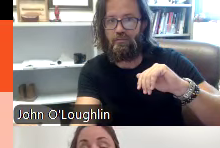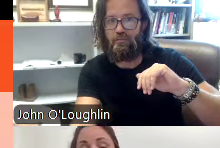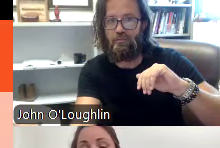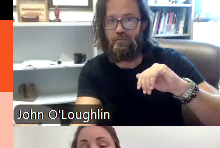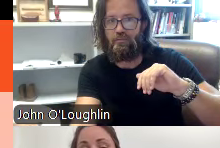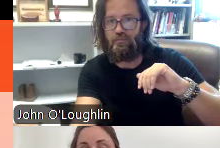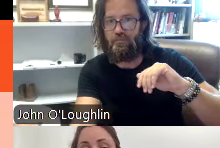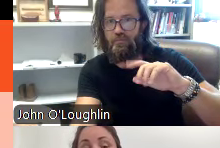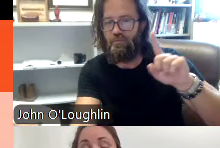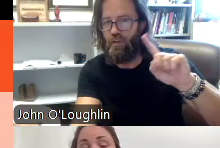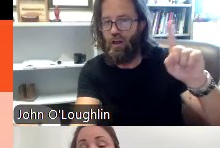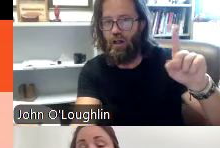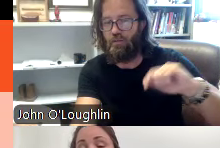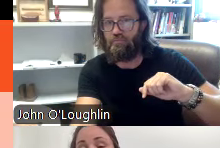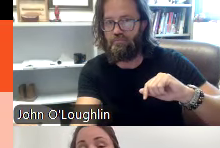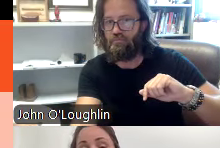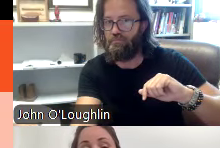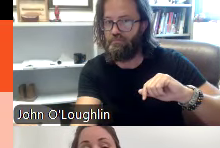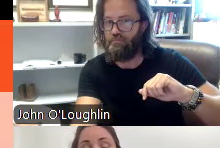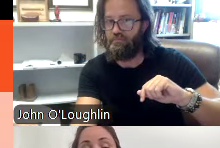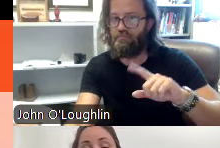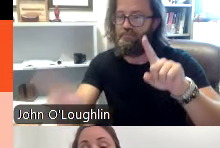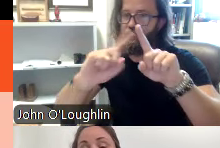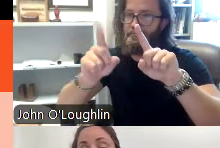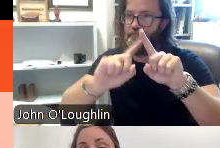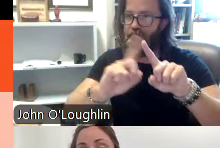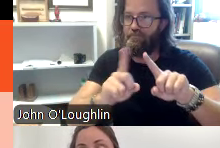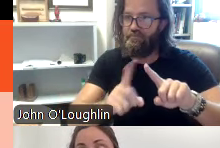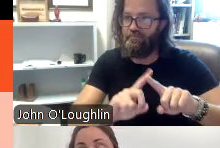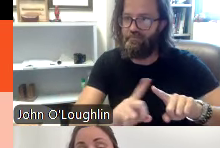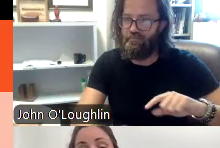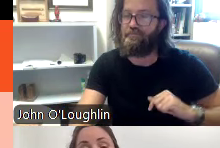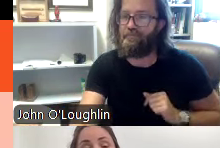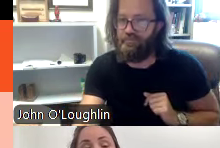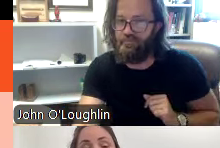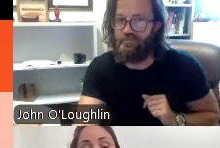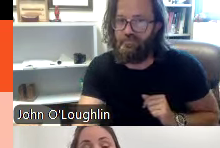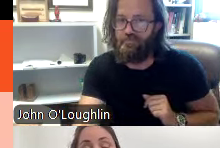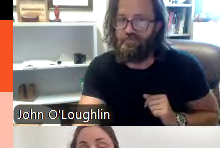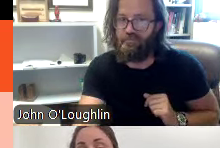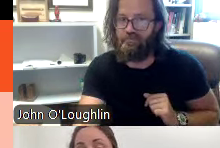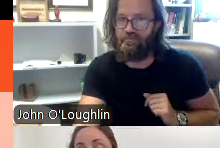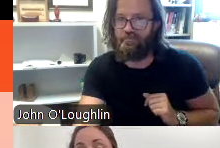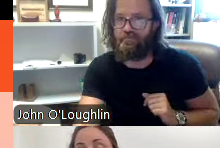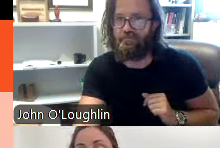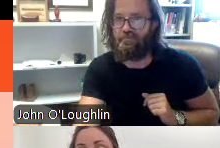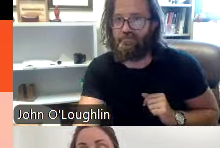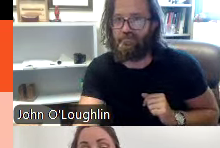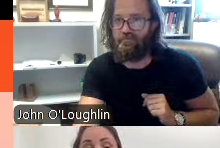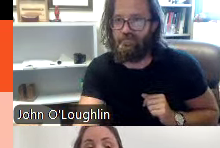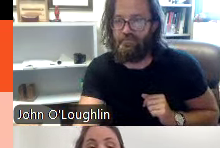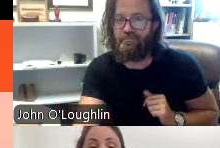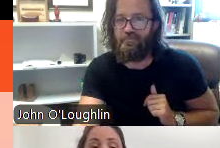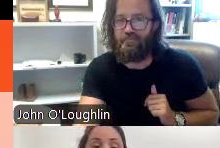below, and you can see all the scripts, and you're just going to follow the script and record each one of those. And there's different scripts for you to